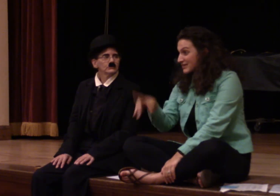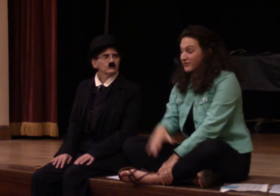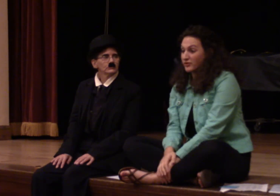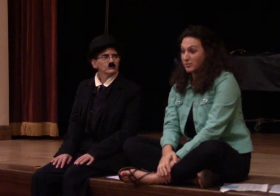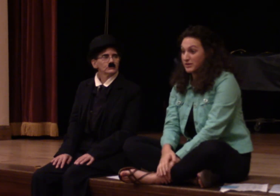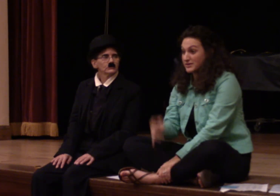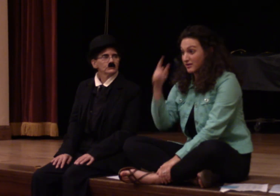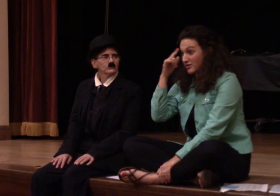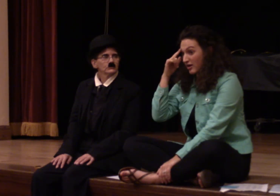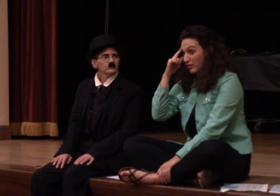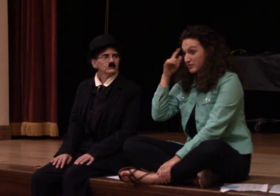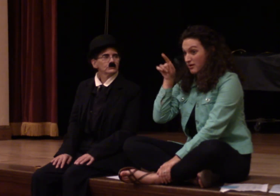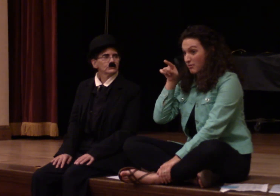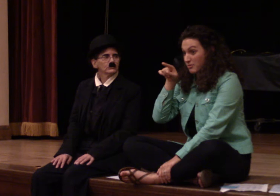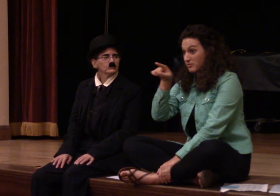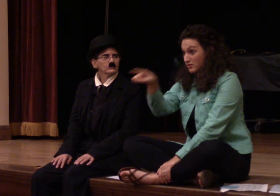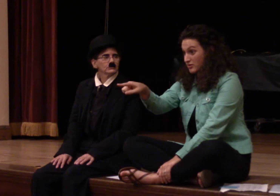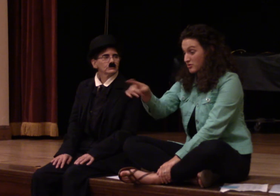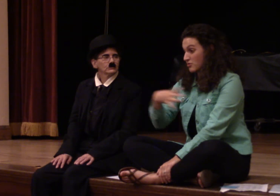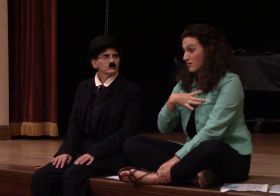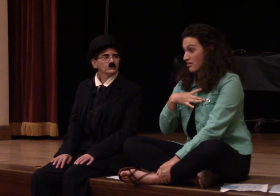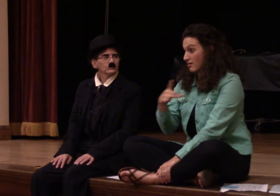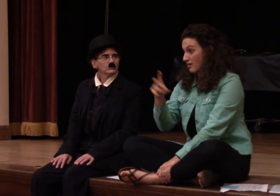you like pizza, your eyebrows are up.